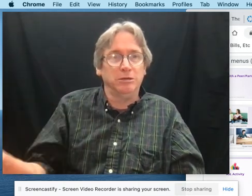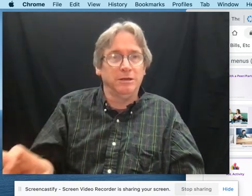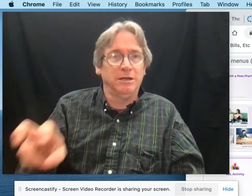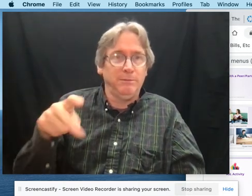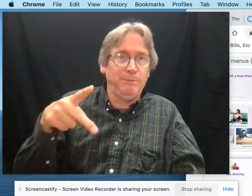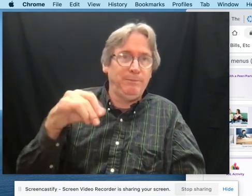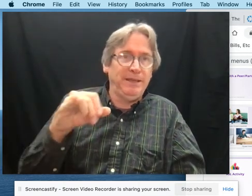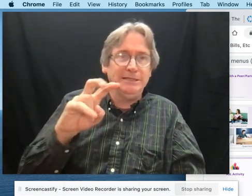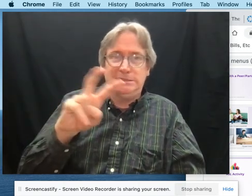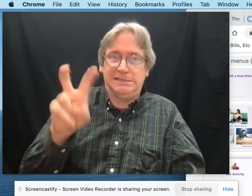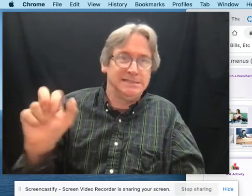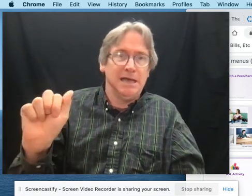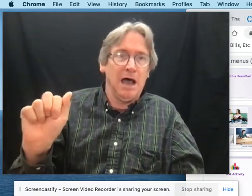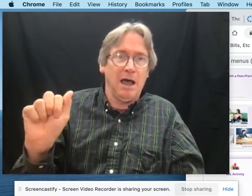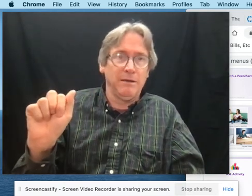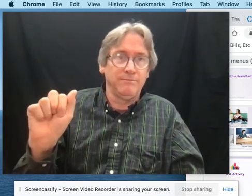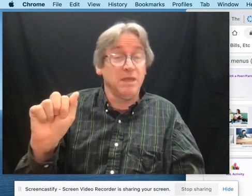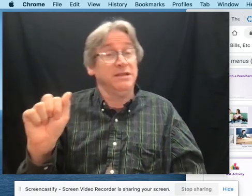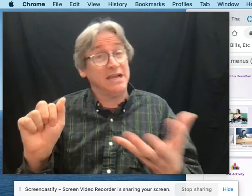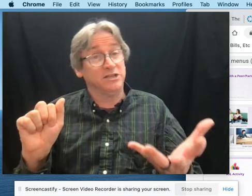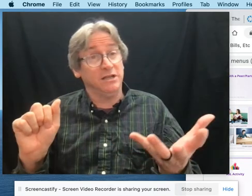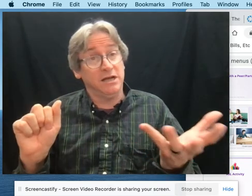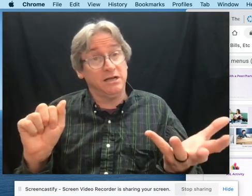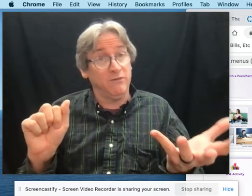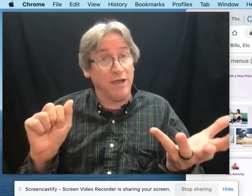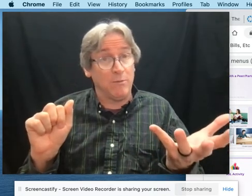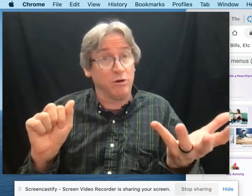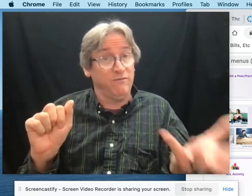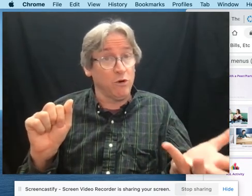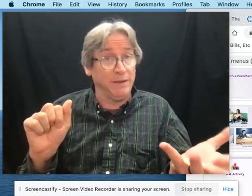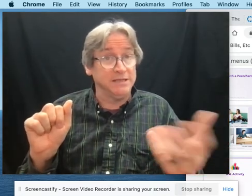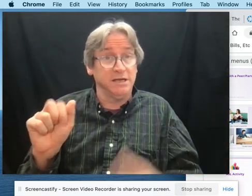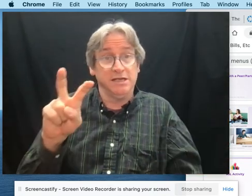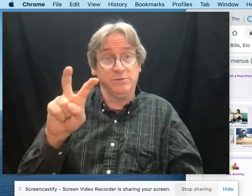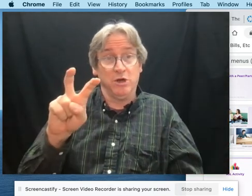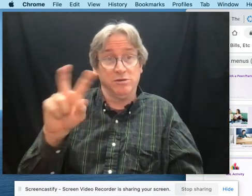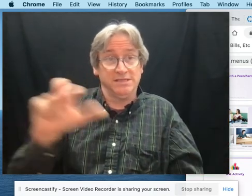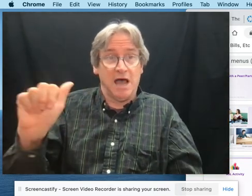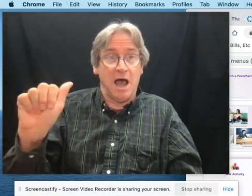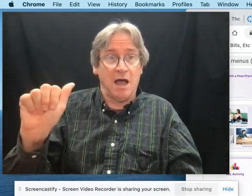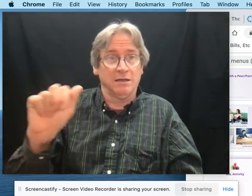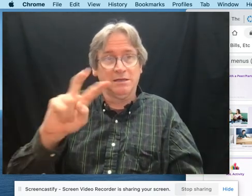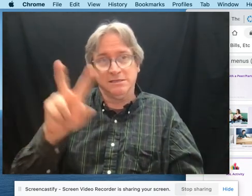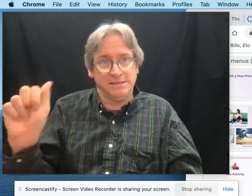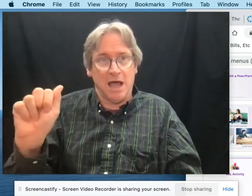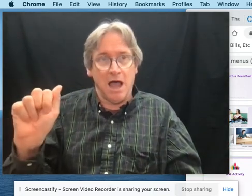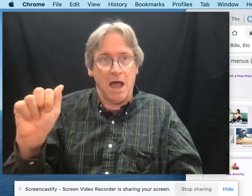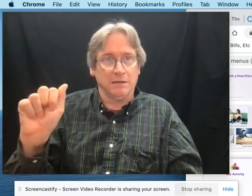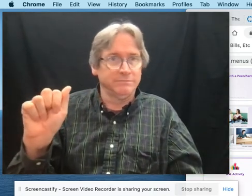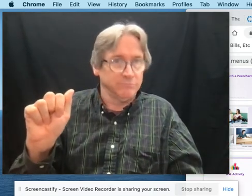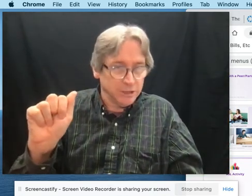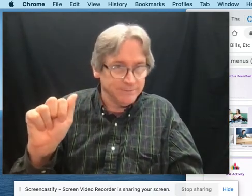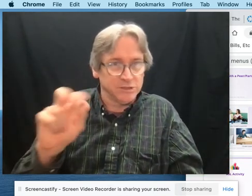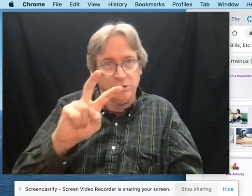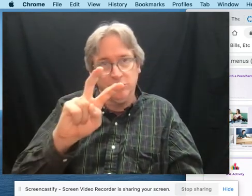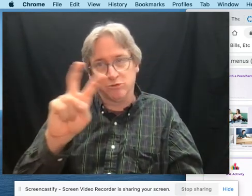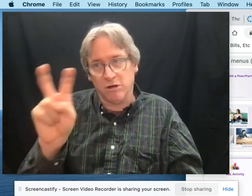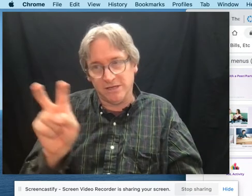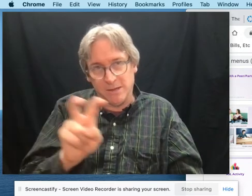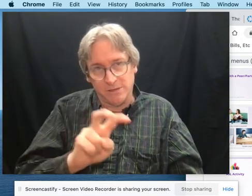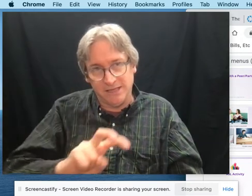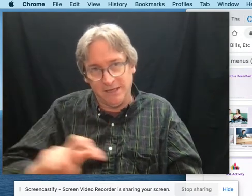zh. Pizza. It's actually a vocab word for pizza. Is we go za, za, right? So